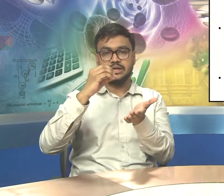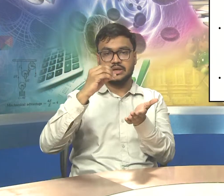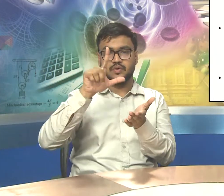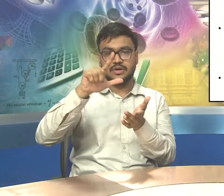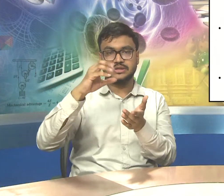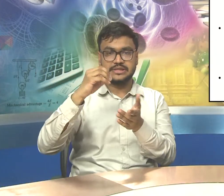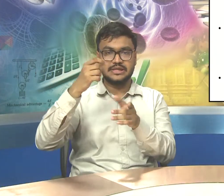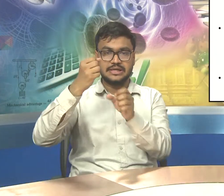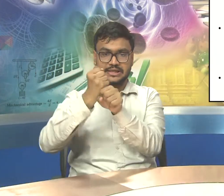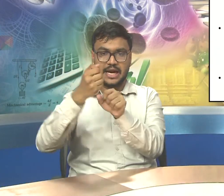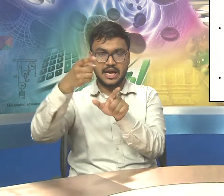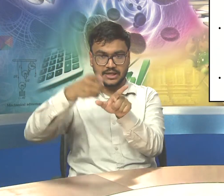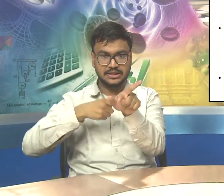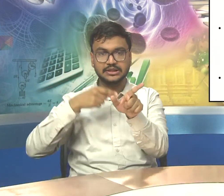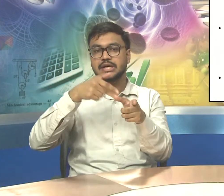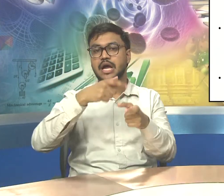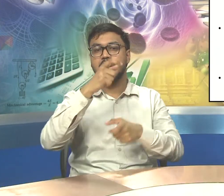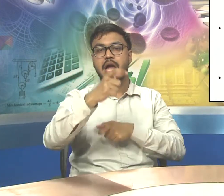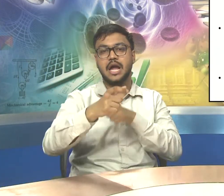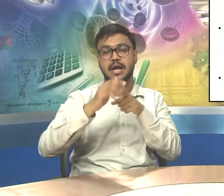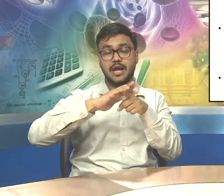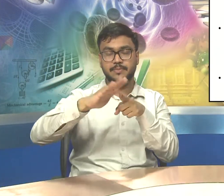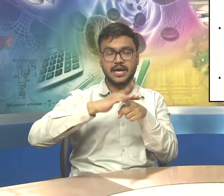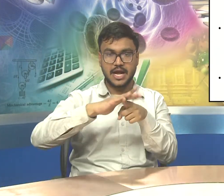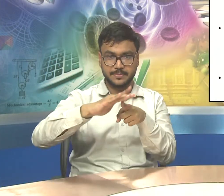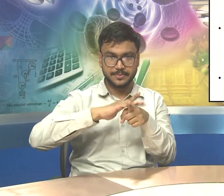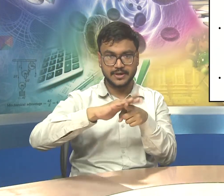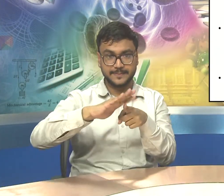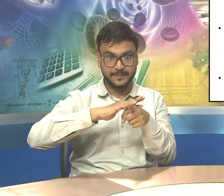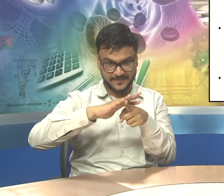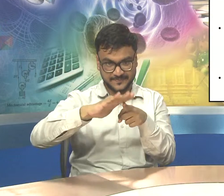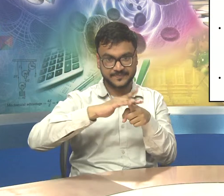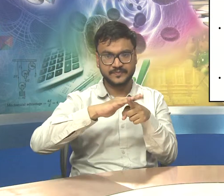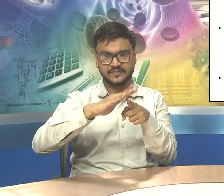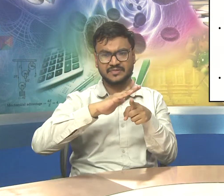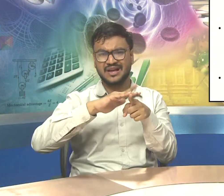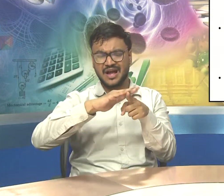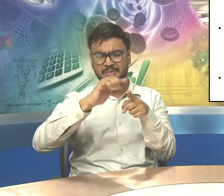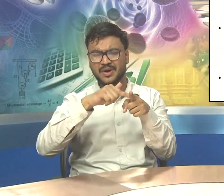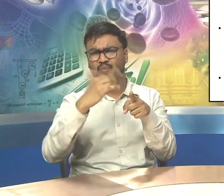At the smallest level, which is called phonology,